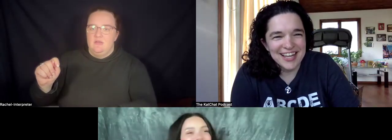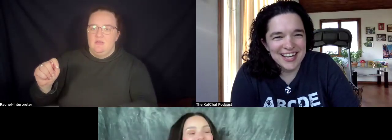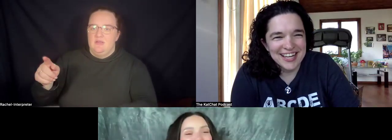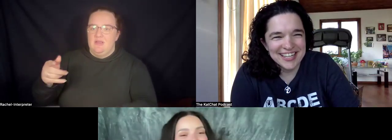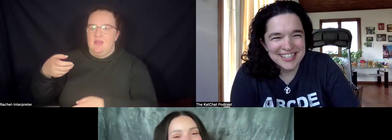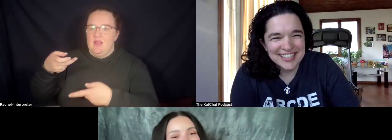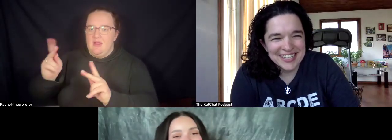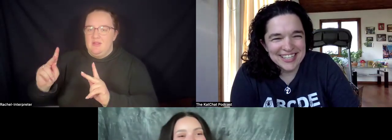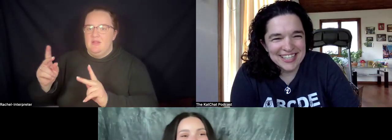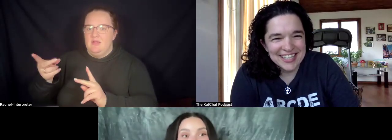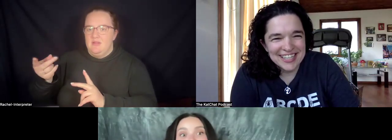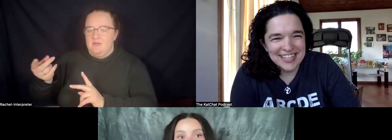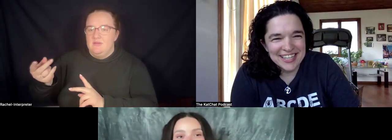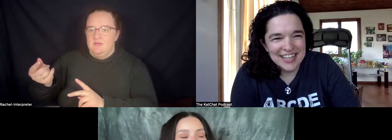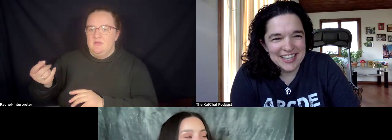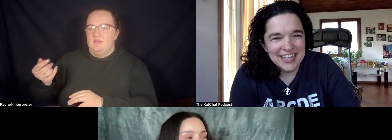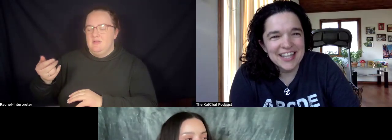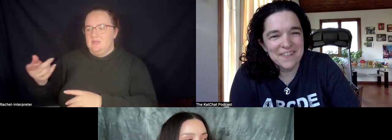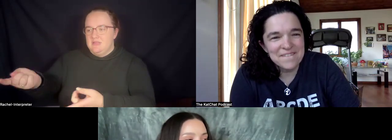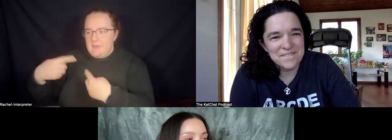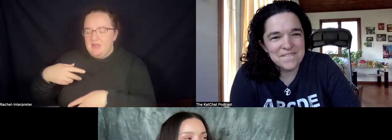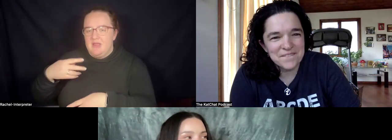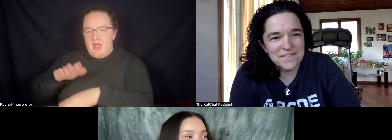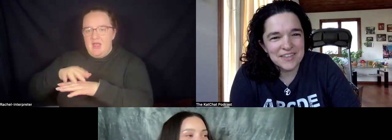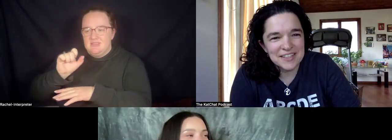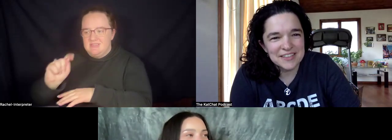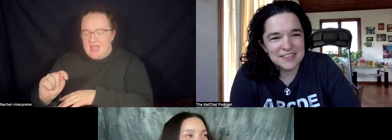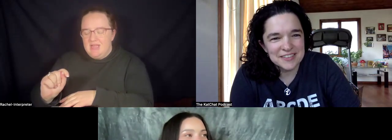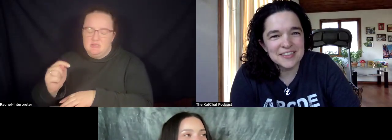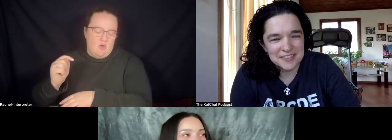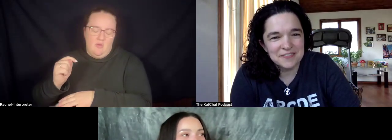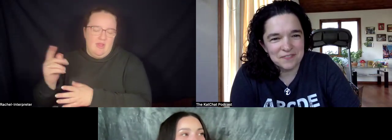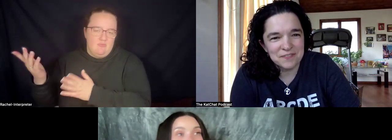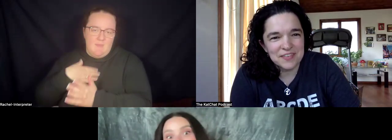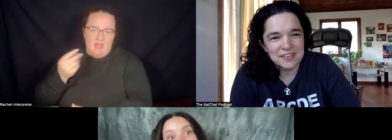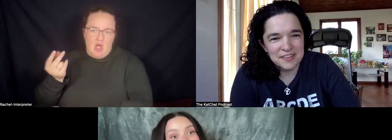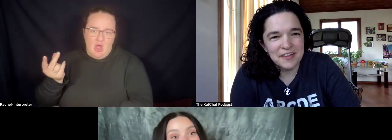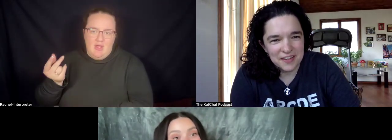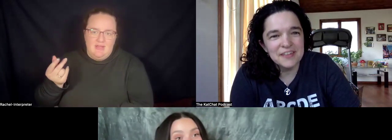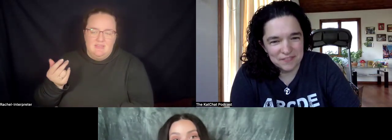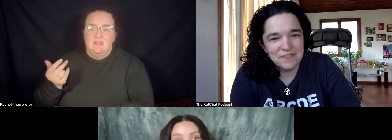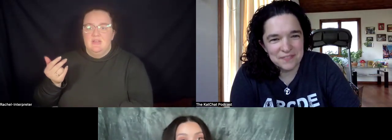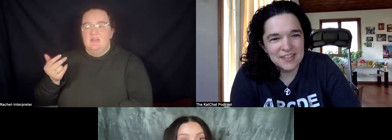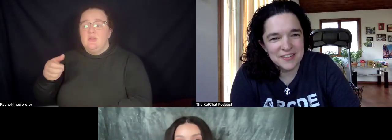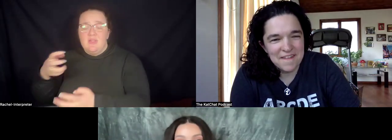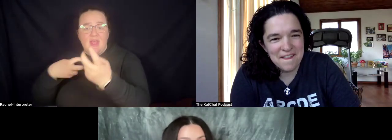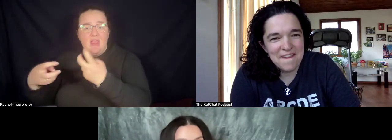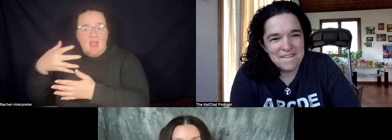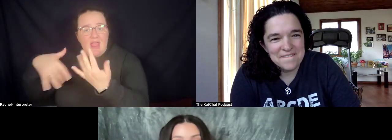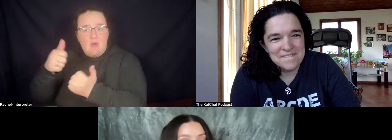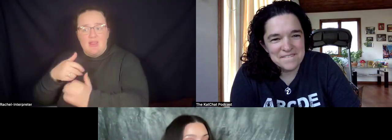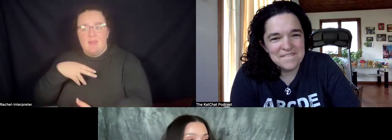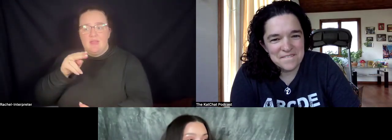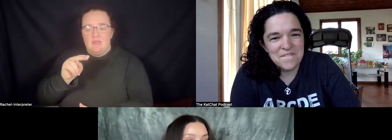dogs because I have two dogs and I love them coming to visit me whenever I'm working away. And they came to set so they got to hang out with Nathan and